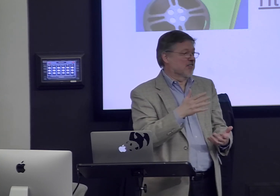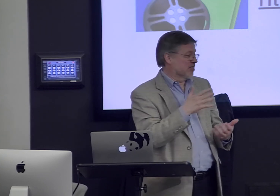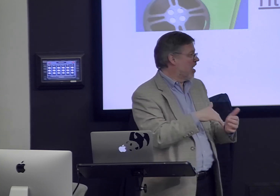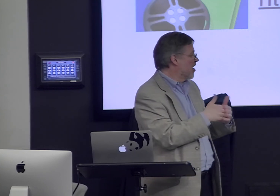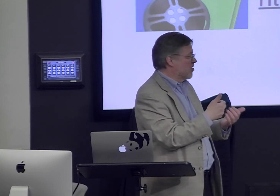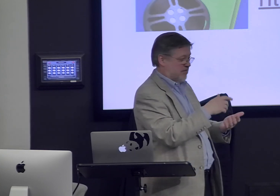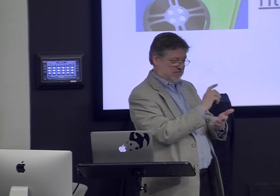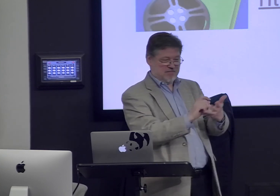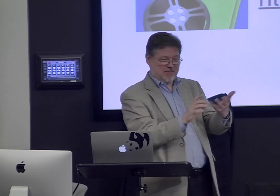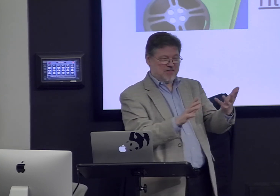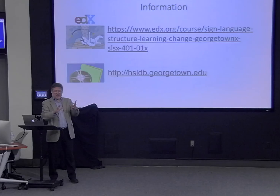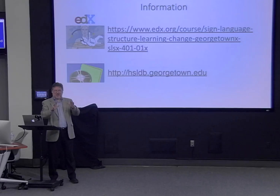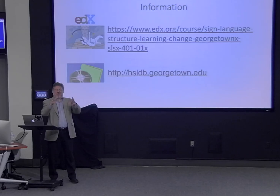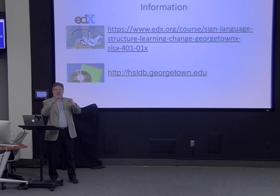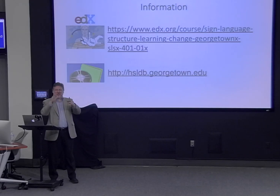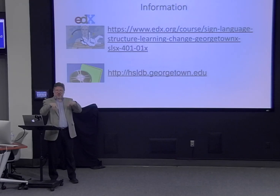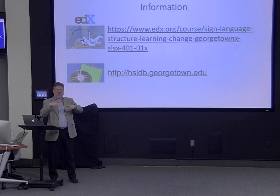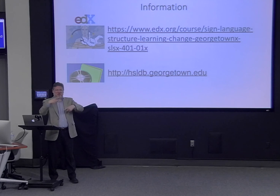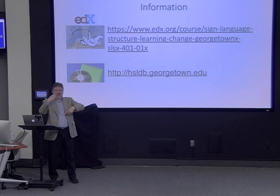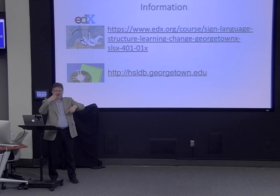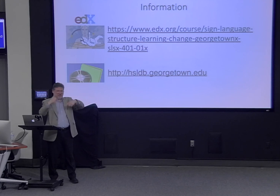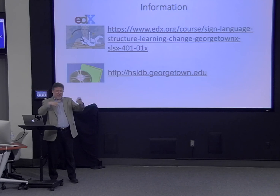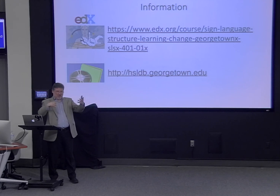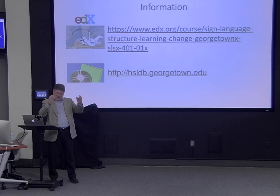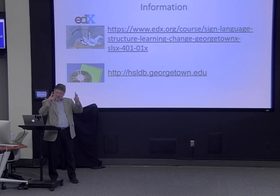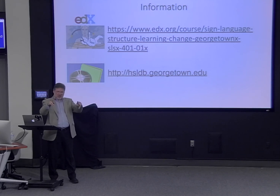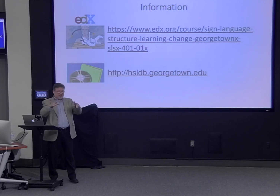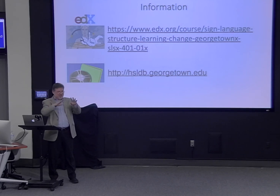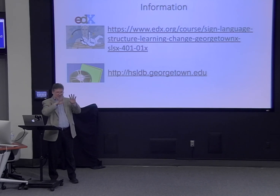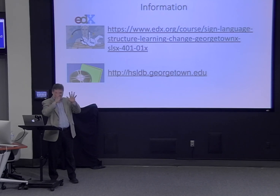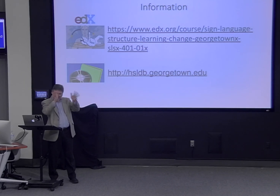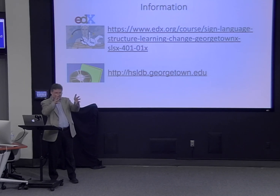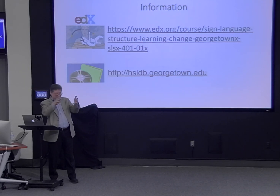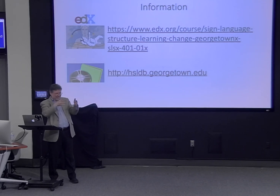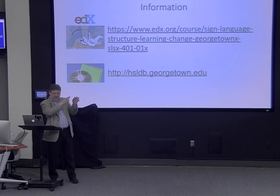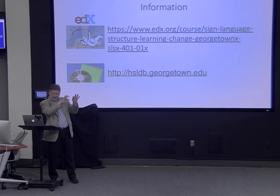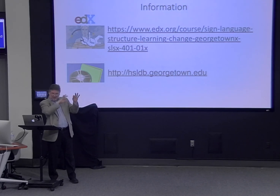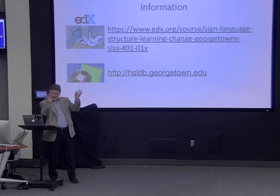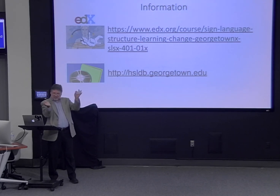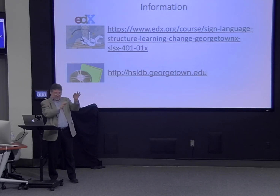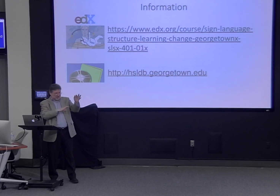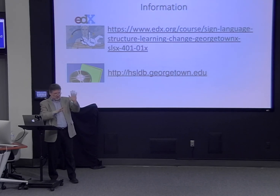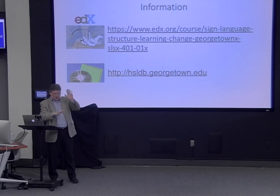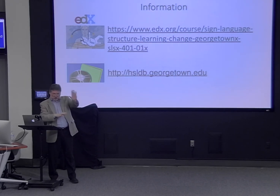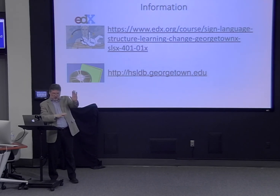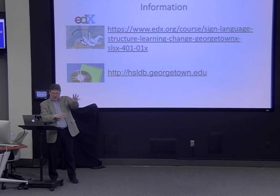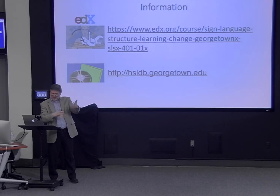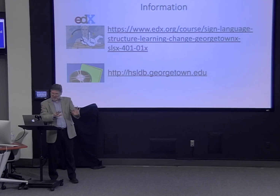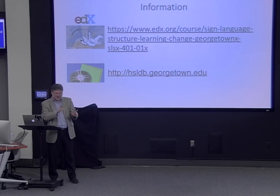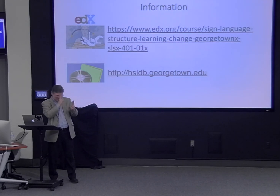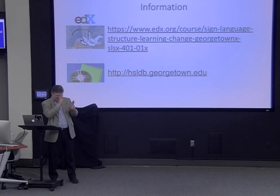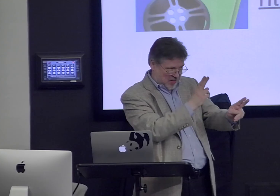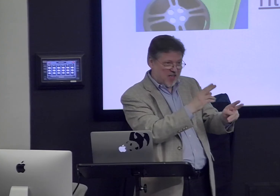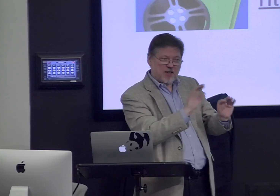where all of it is available and someone could sign something, let that be there, let